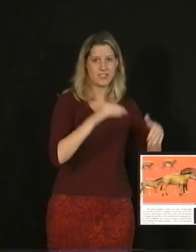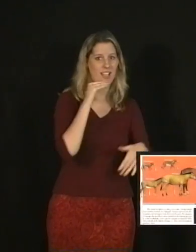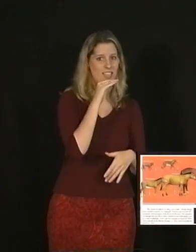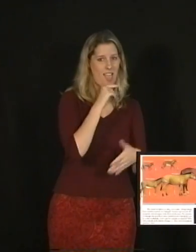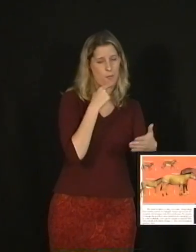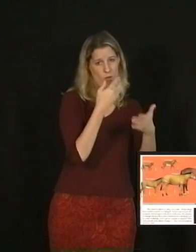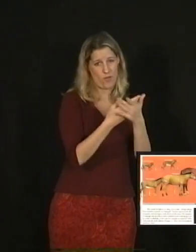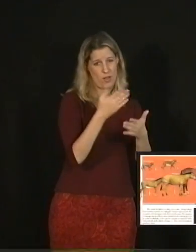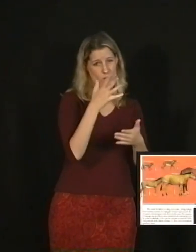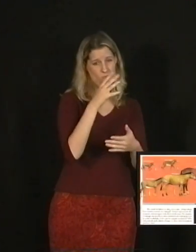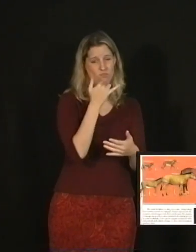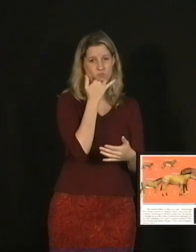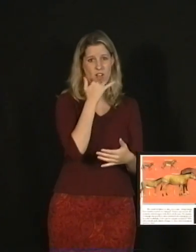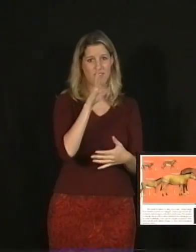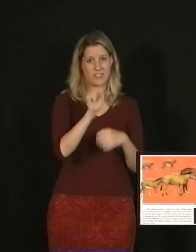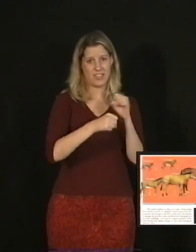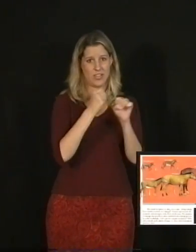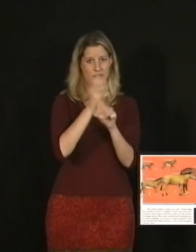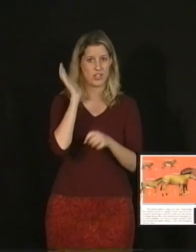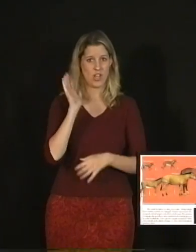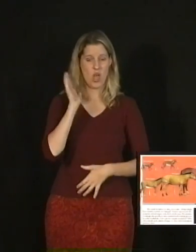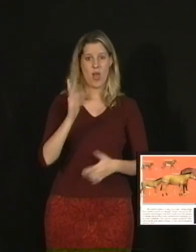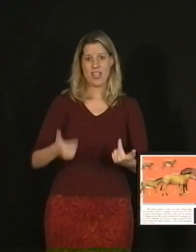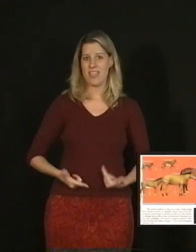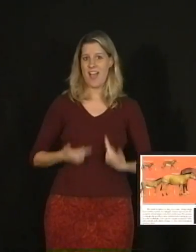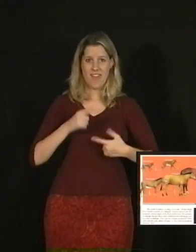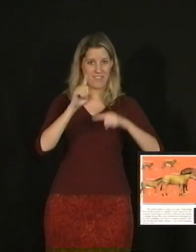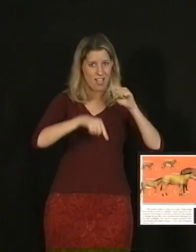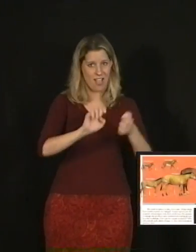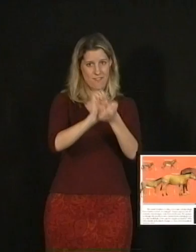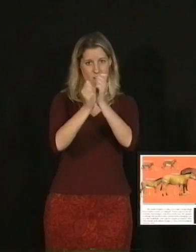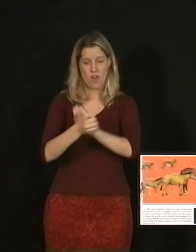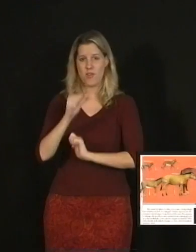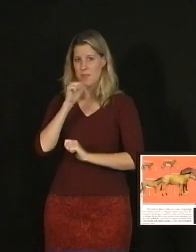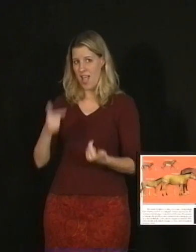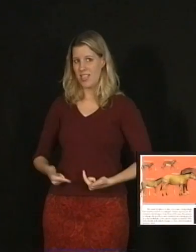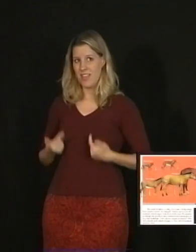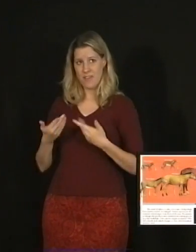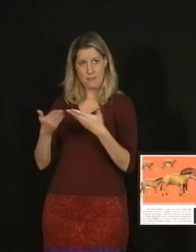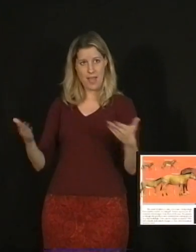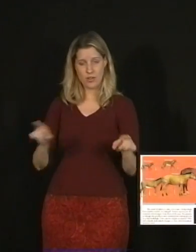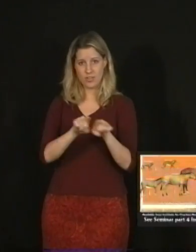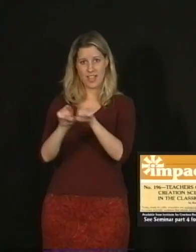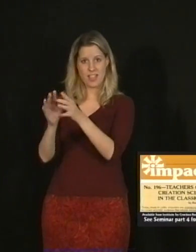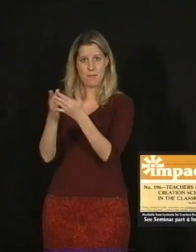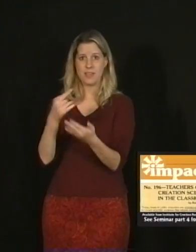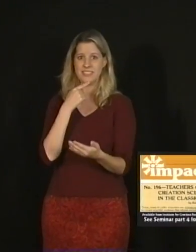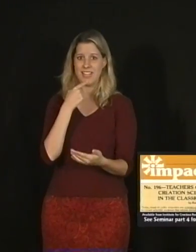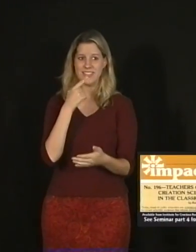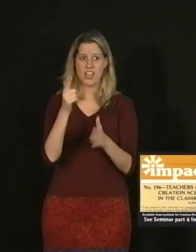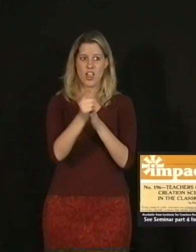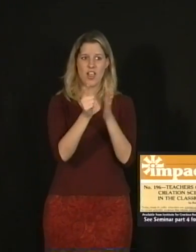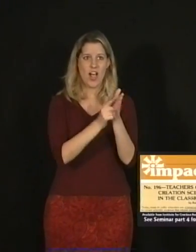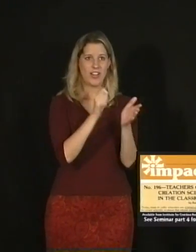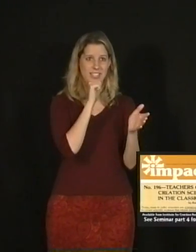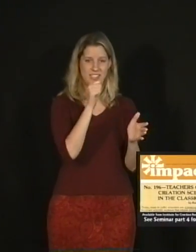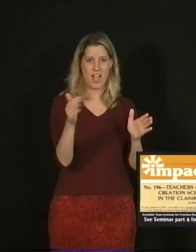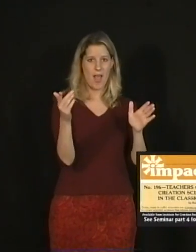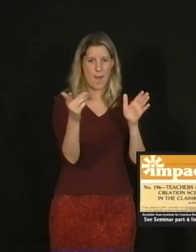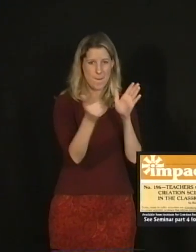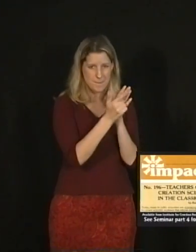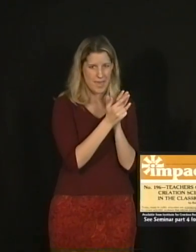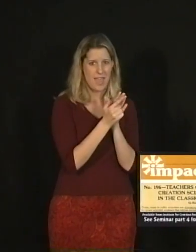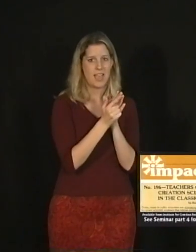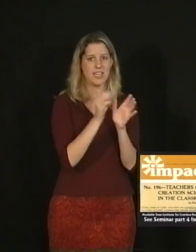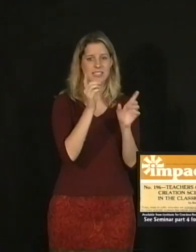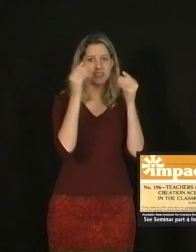lie, proven wrong 50 years ago. Life cannot evolve from non-living matter like the textbook says. The law does not ban teaching creation science like